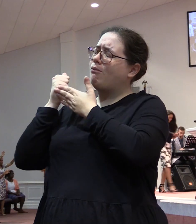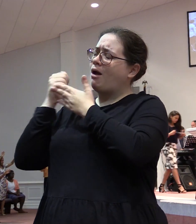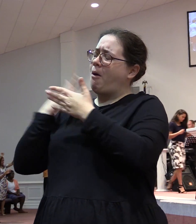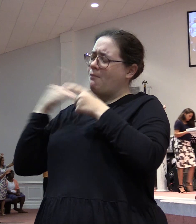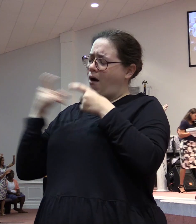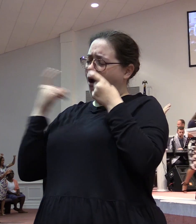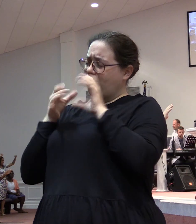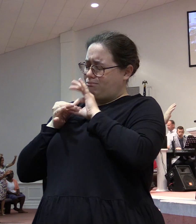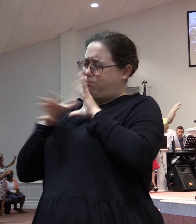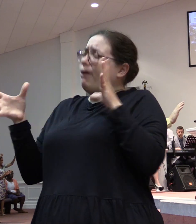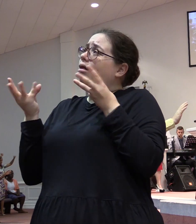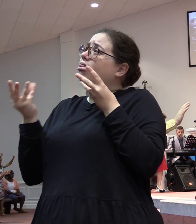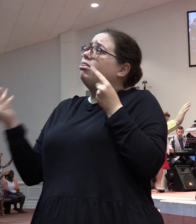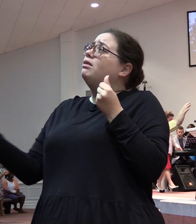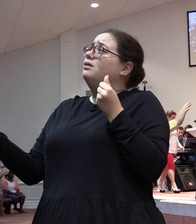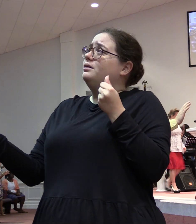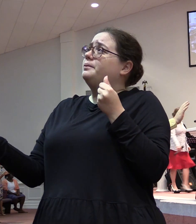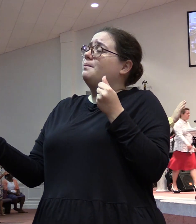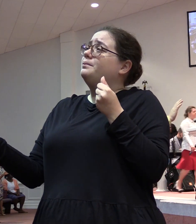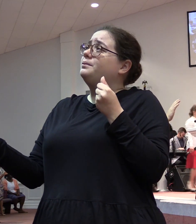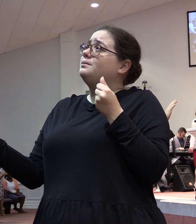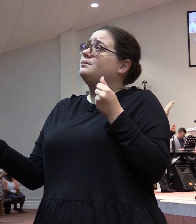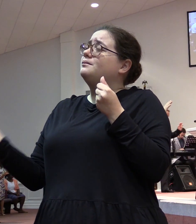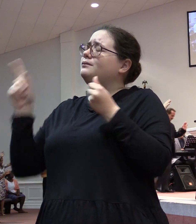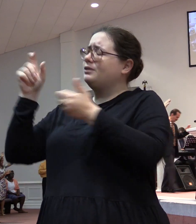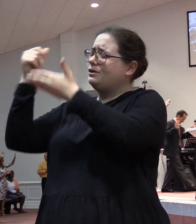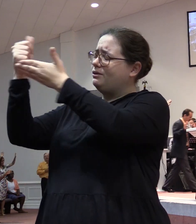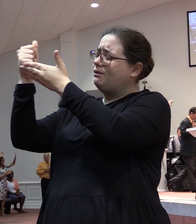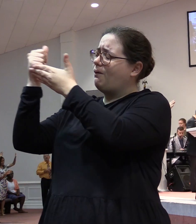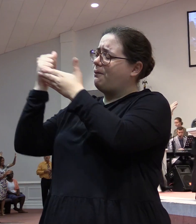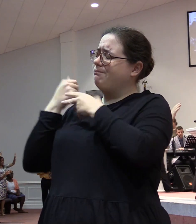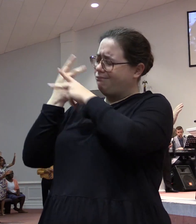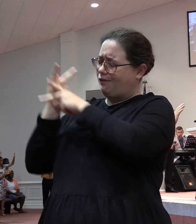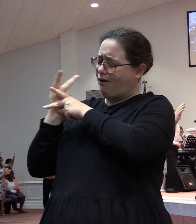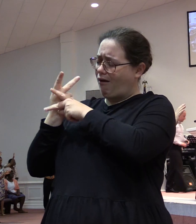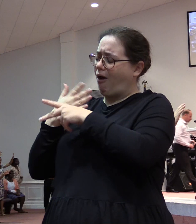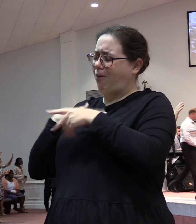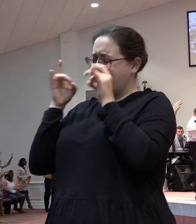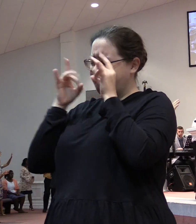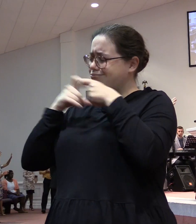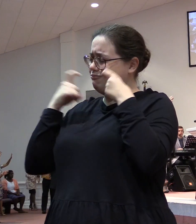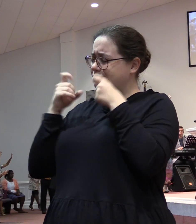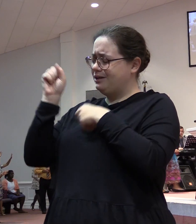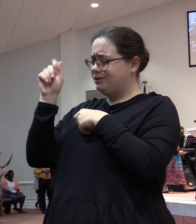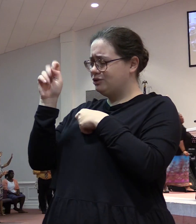this sin. I need you to help me take care of this stronghold, God.